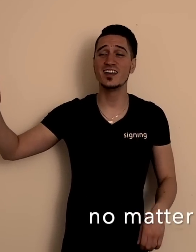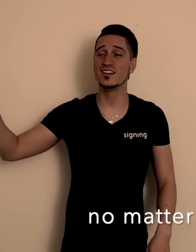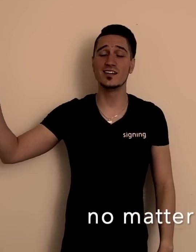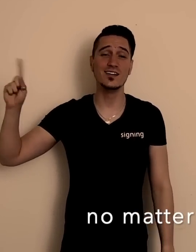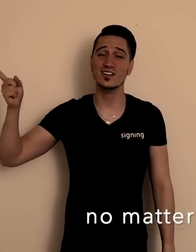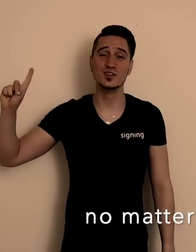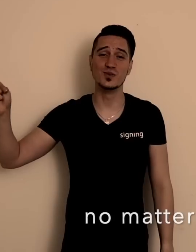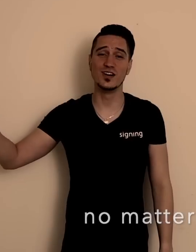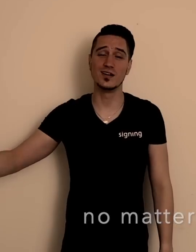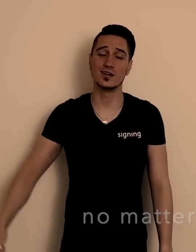what